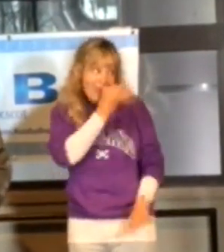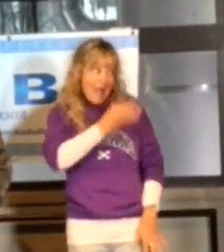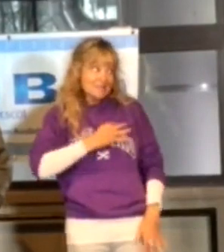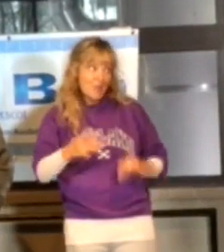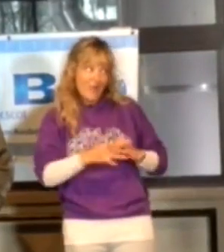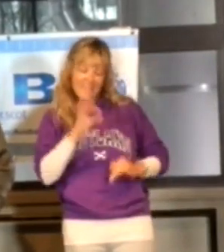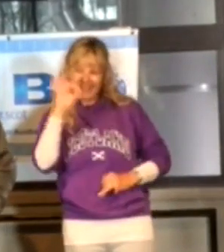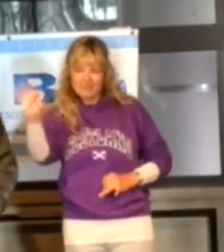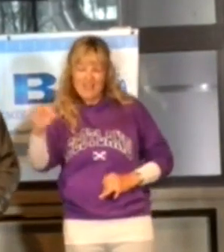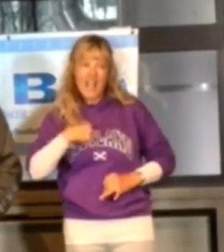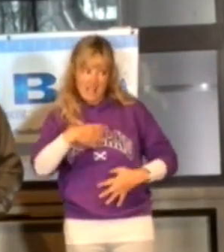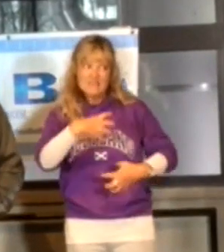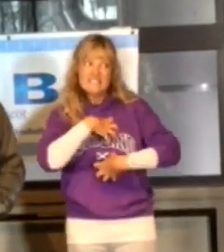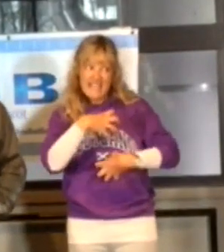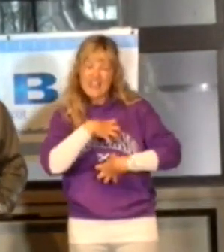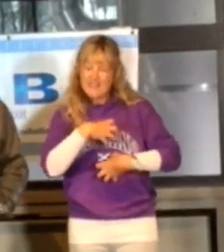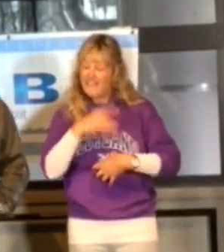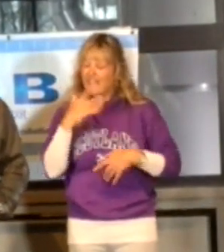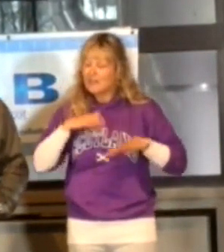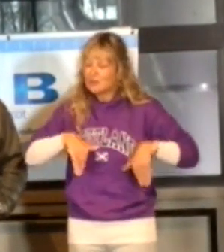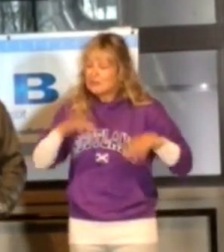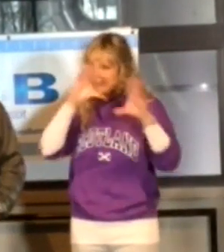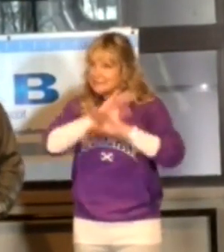sitting over there. I'm scary if I haven't slept.